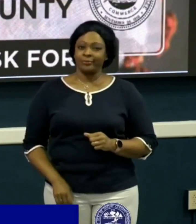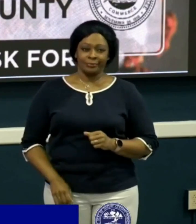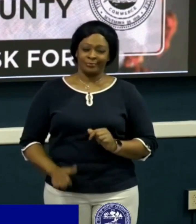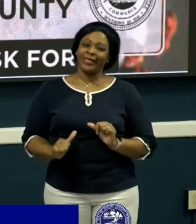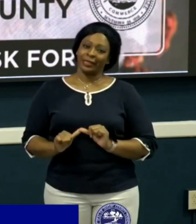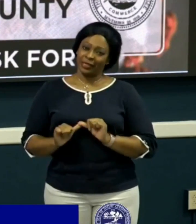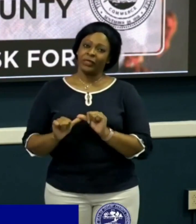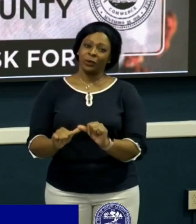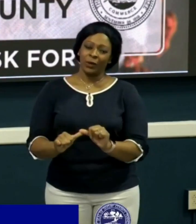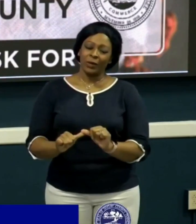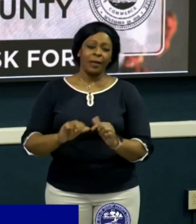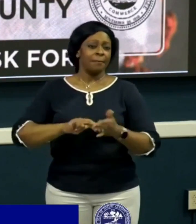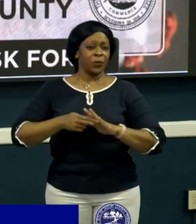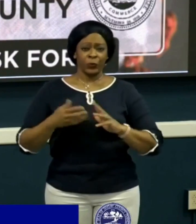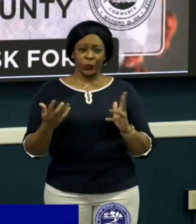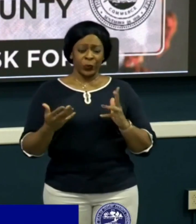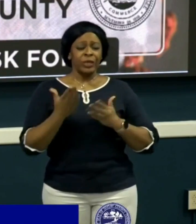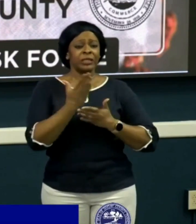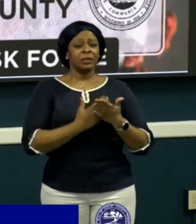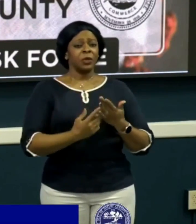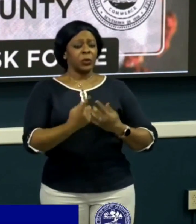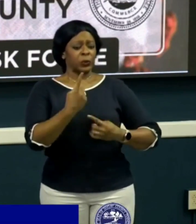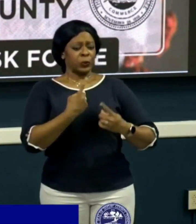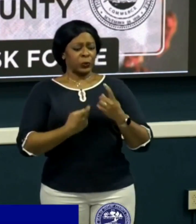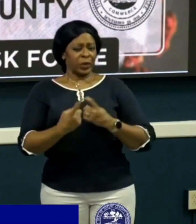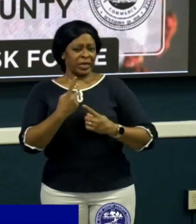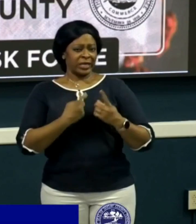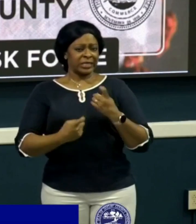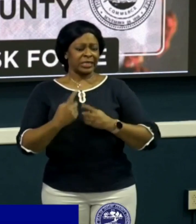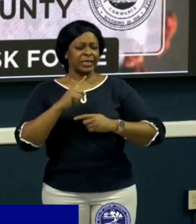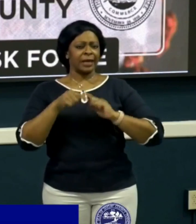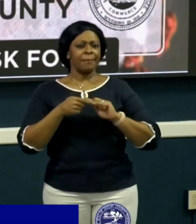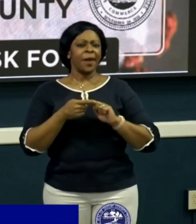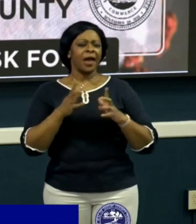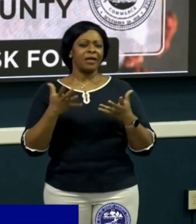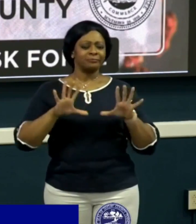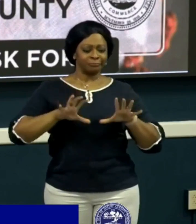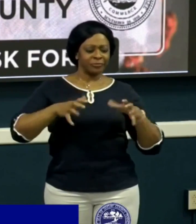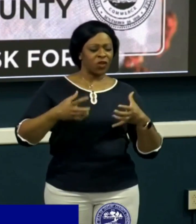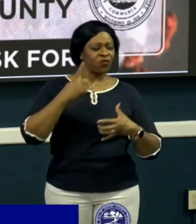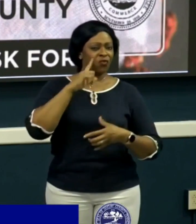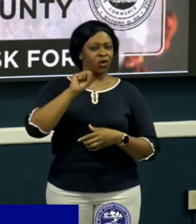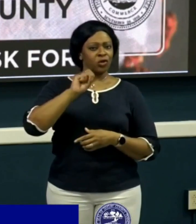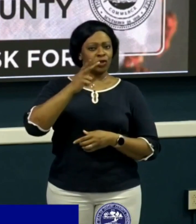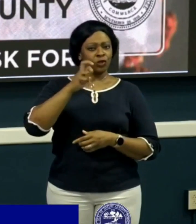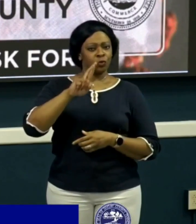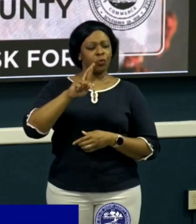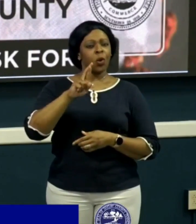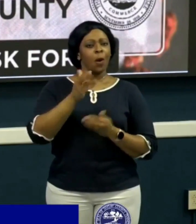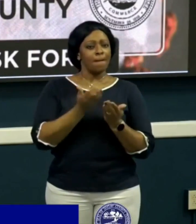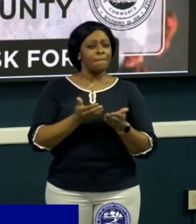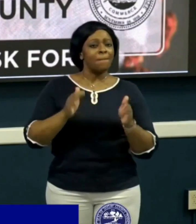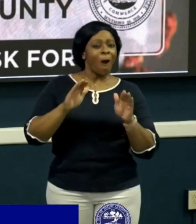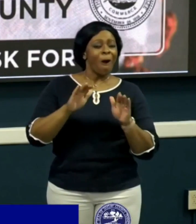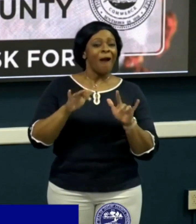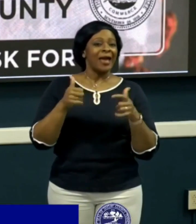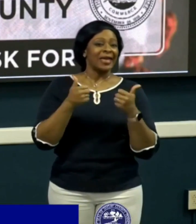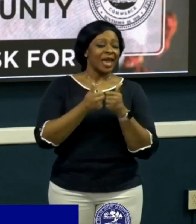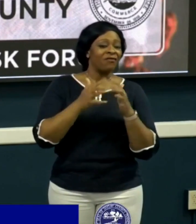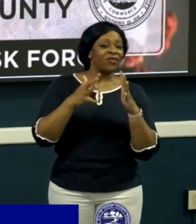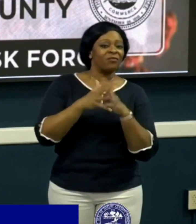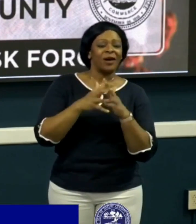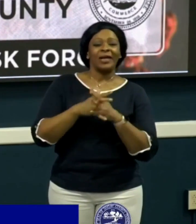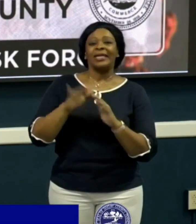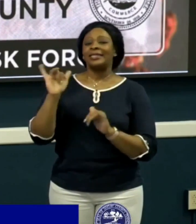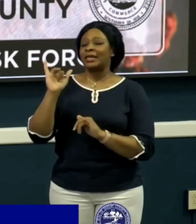means that, some of the questions you had about gathering for the Super Bowl was the same guidance we had for gathering for Christmas this year,